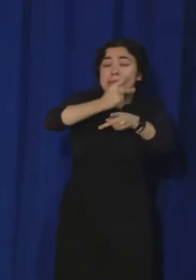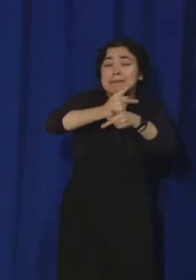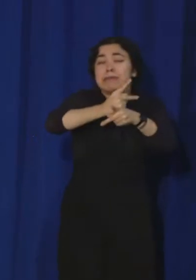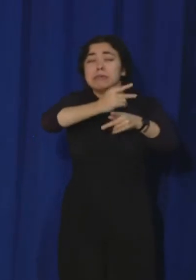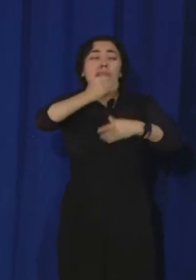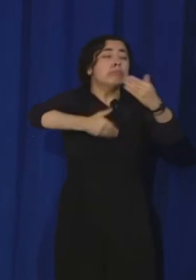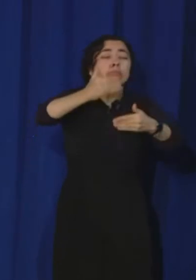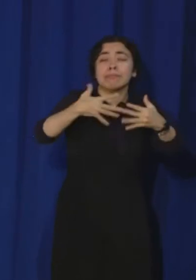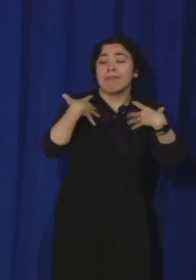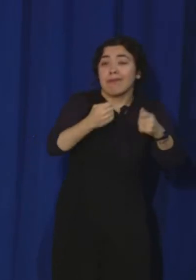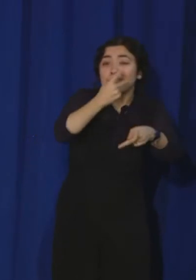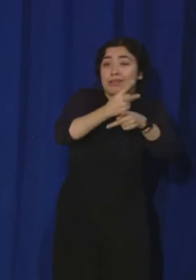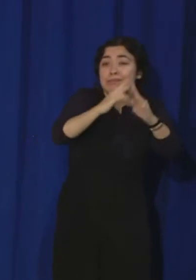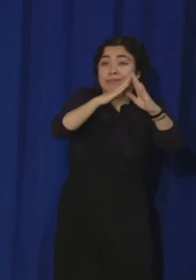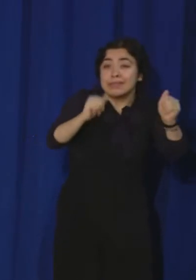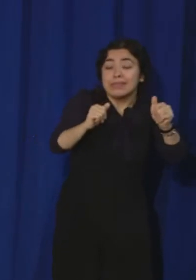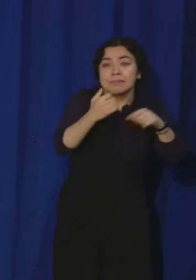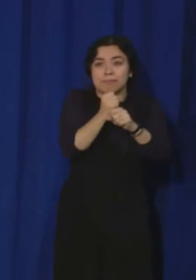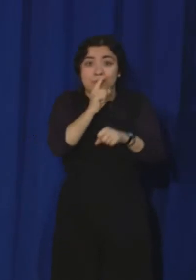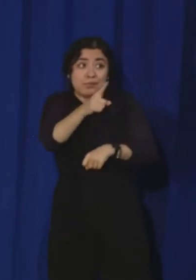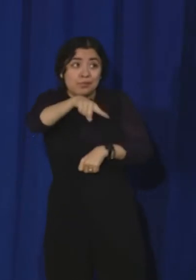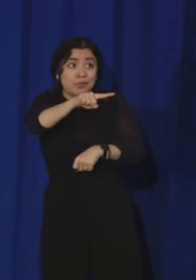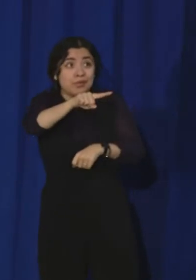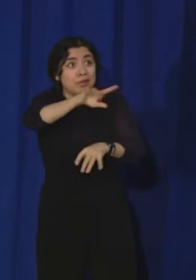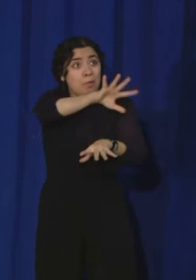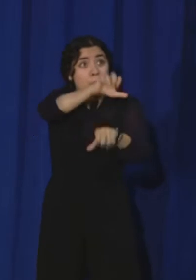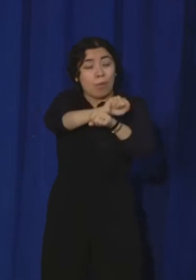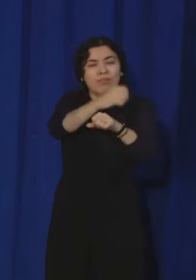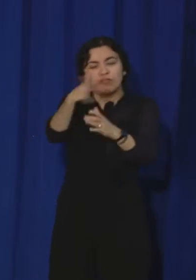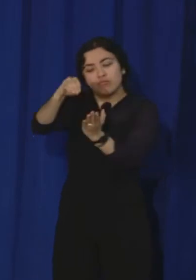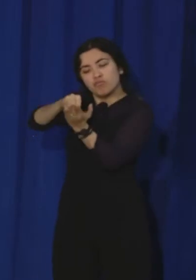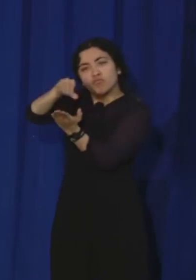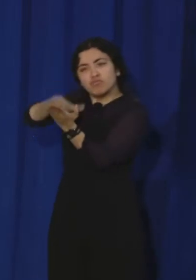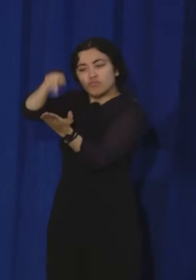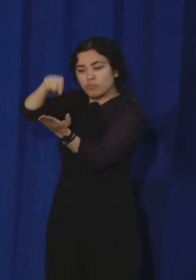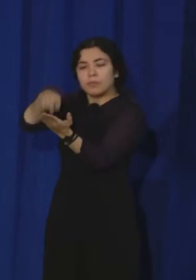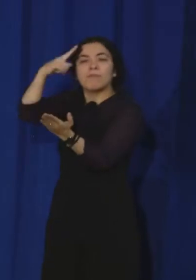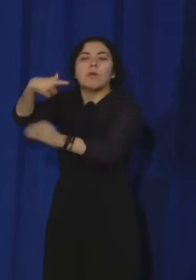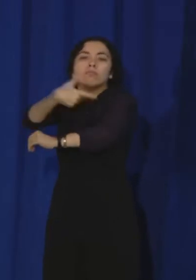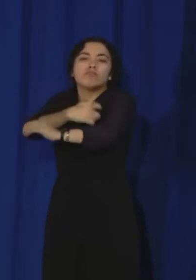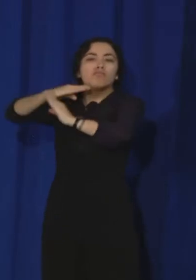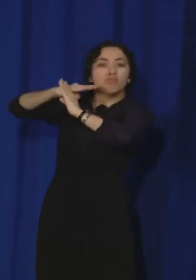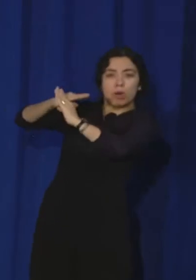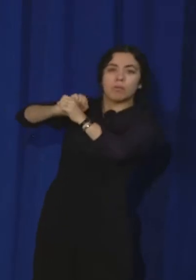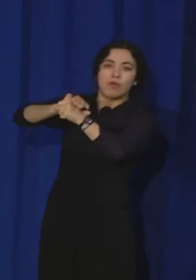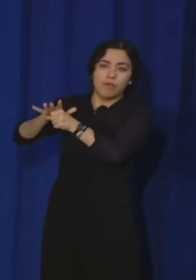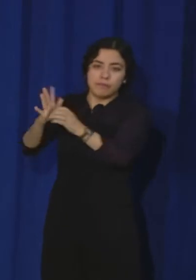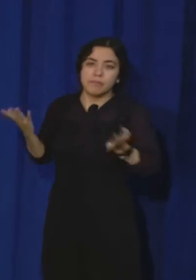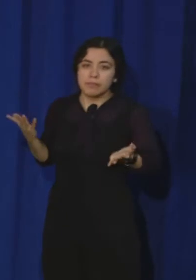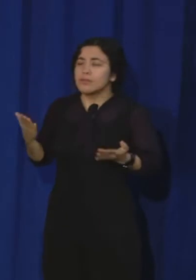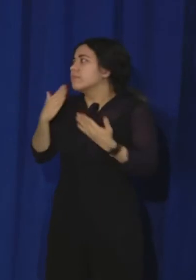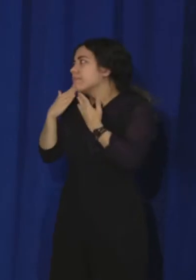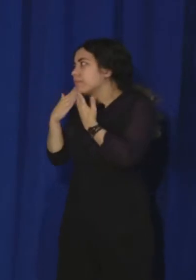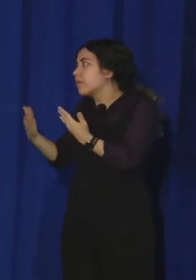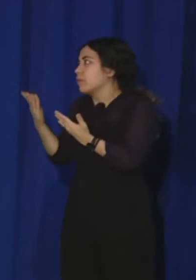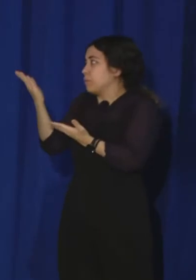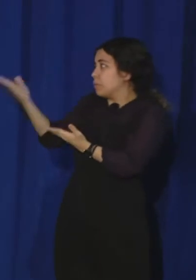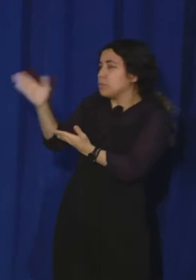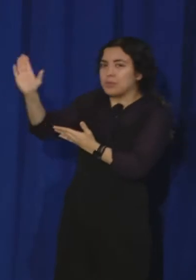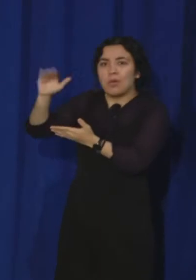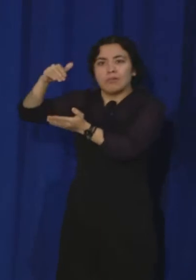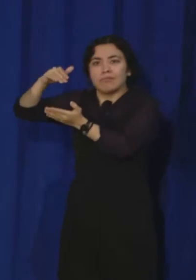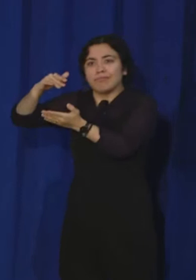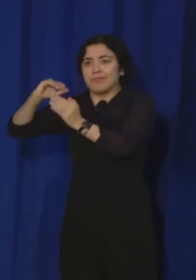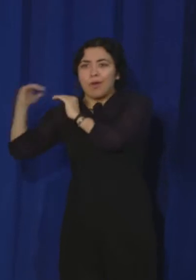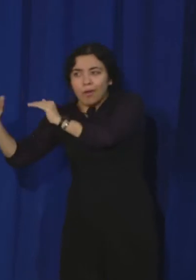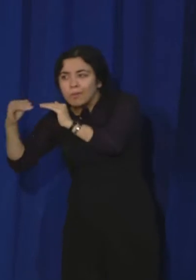their appointments booked for getting this COVID vaccine. So thank you again to you and to all of your colleagues at Oak Street Health and to the